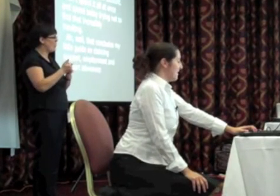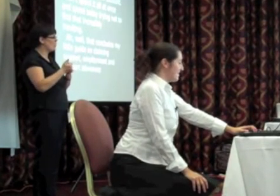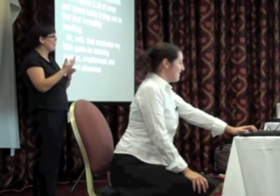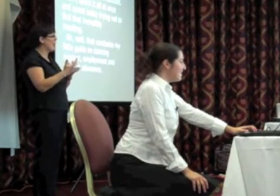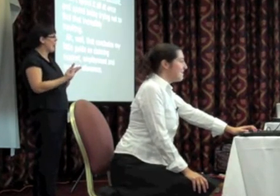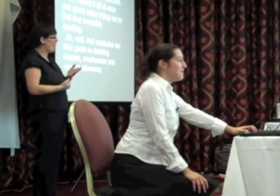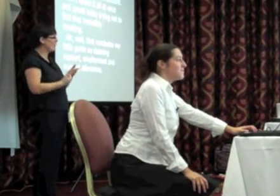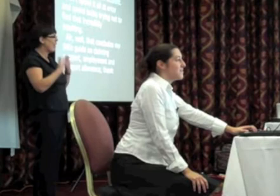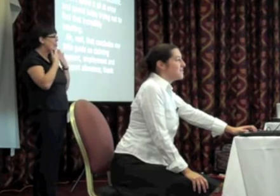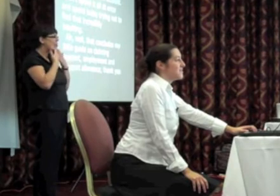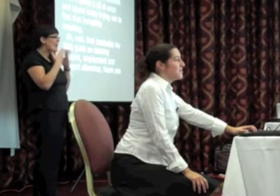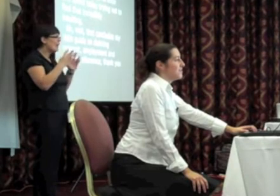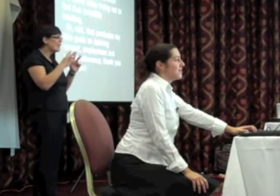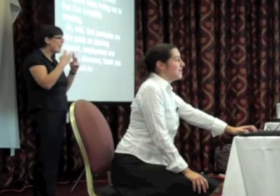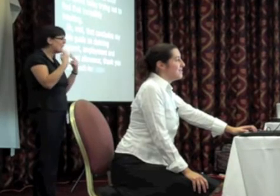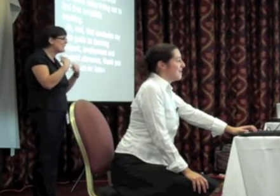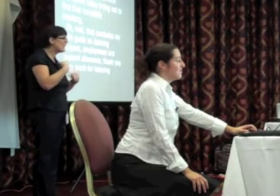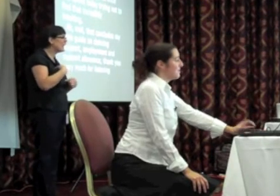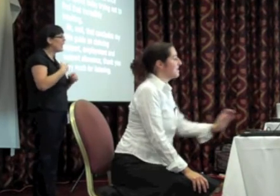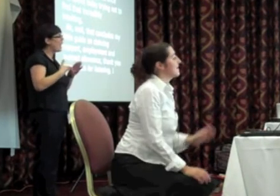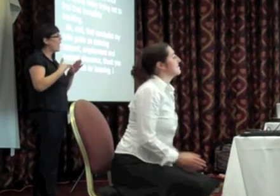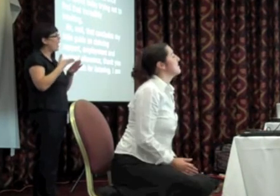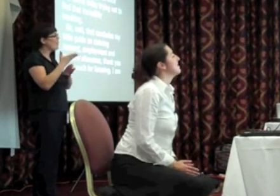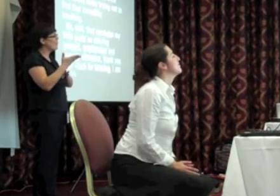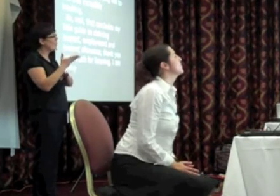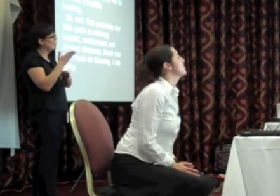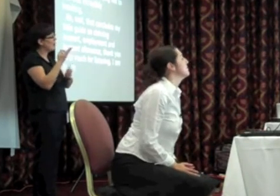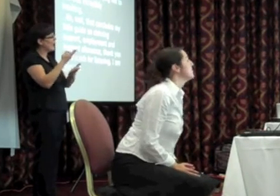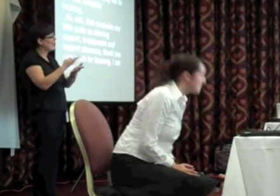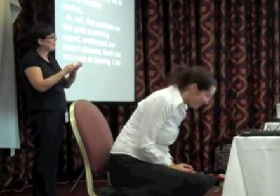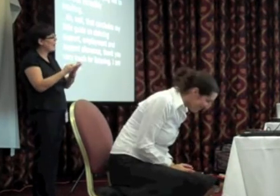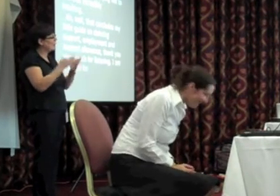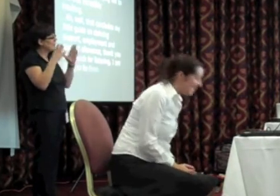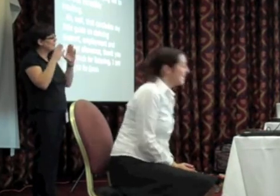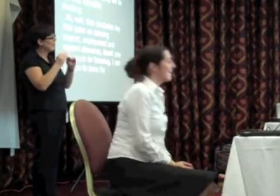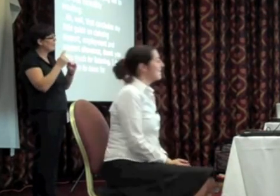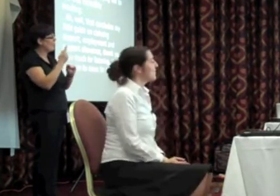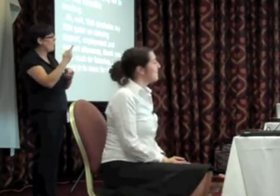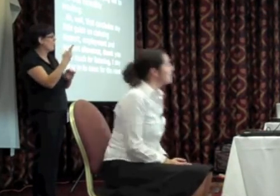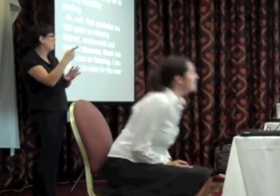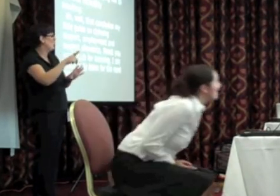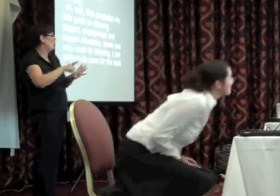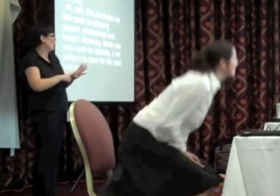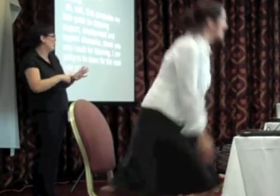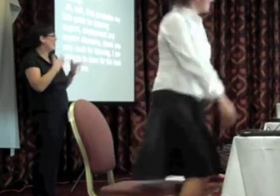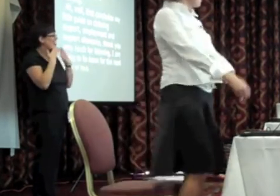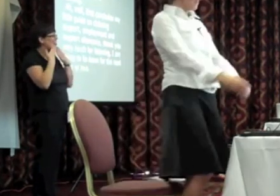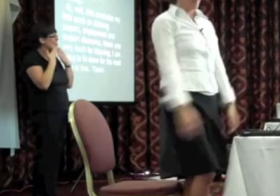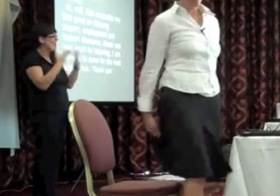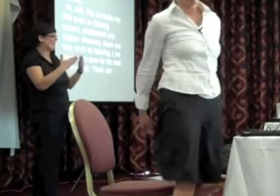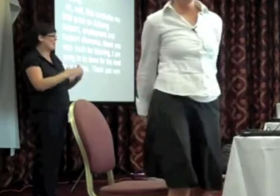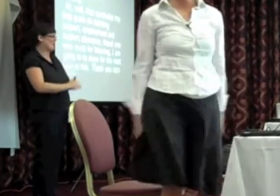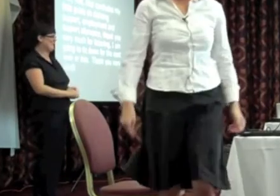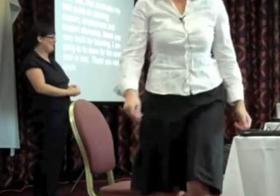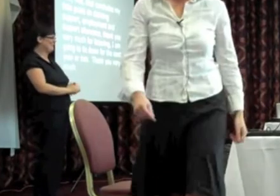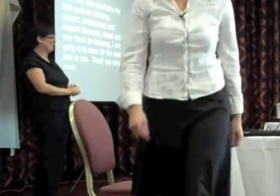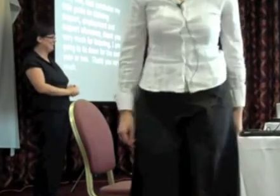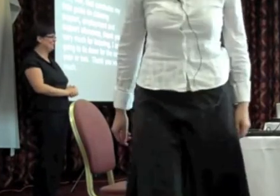very much for listening. I'm going to go and lie down for the next year or two. Thank you very much.